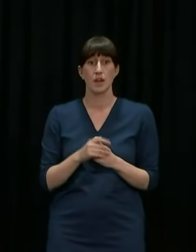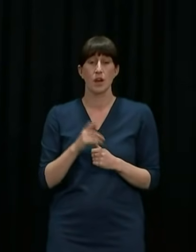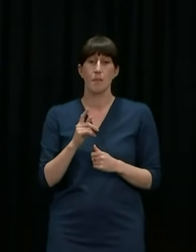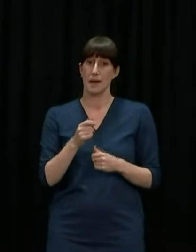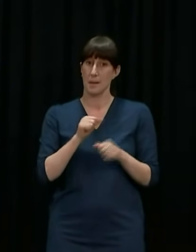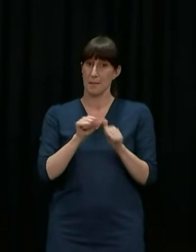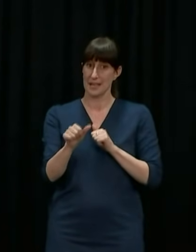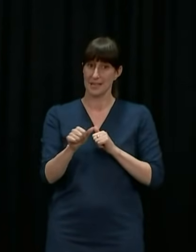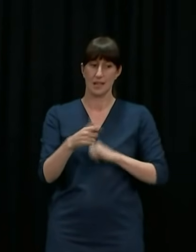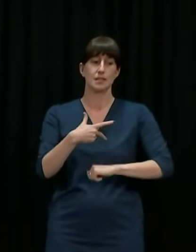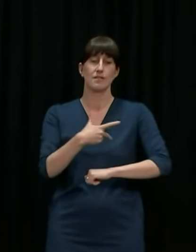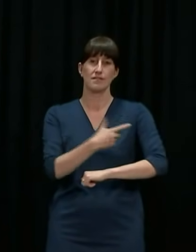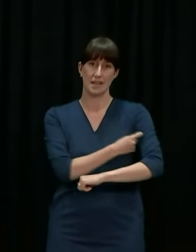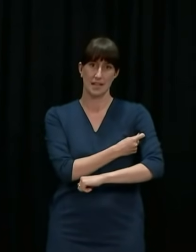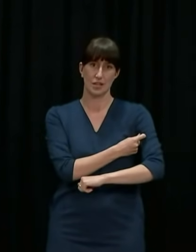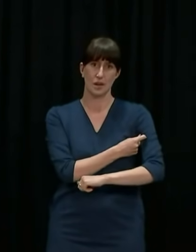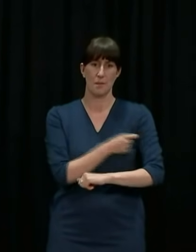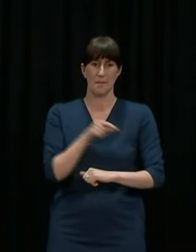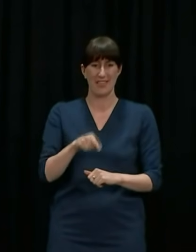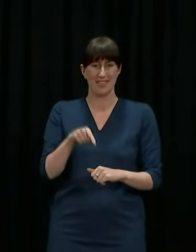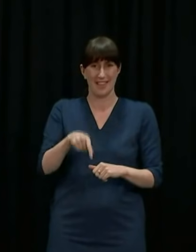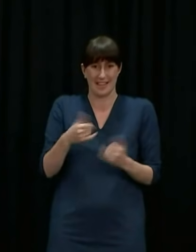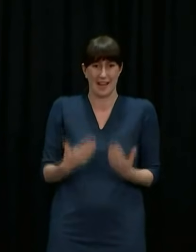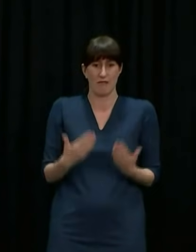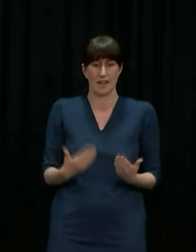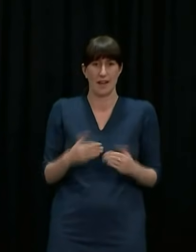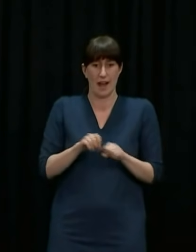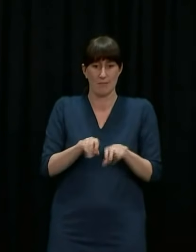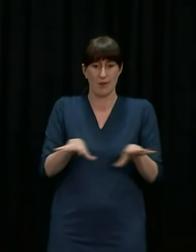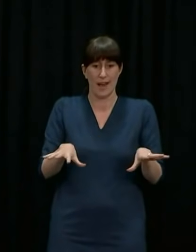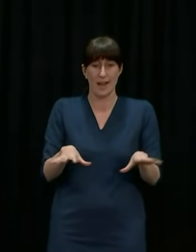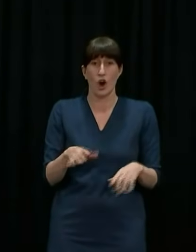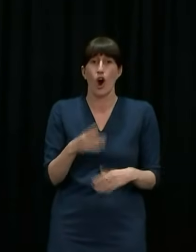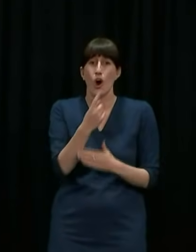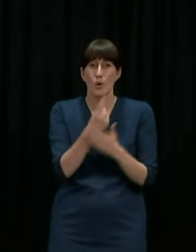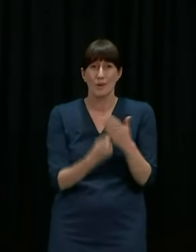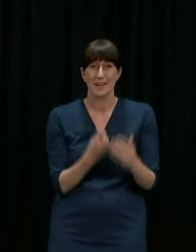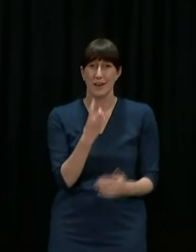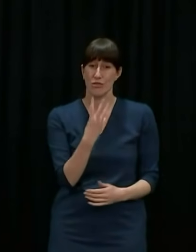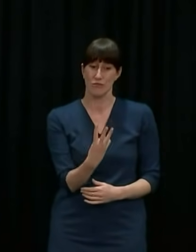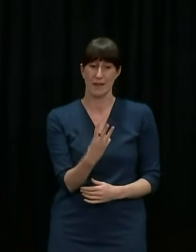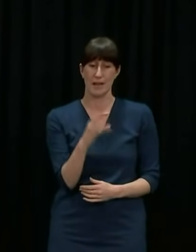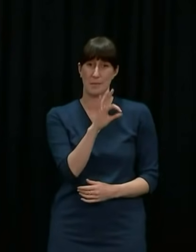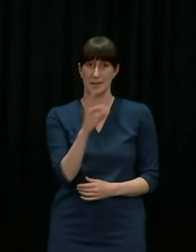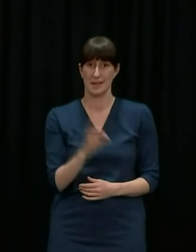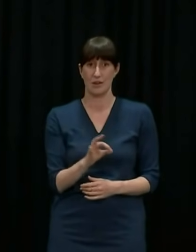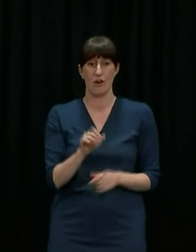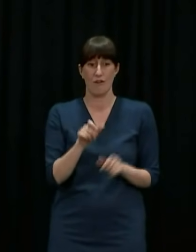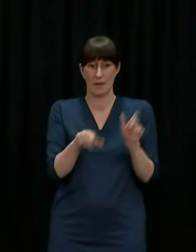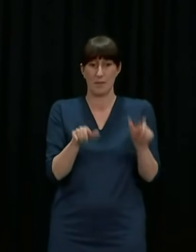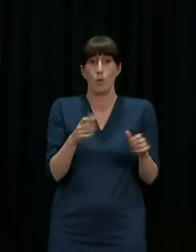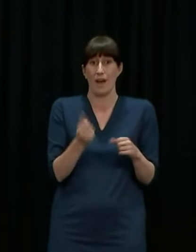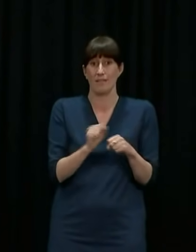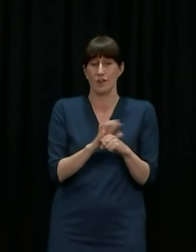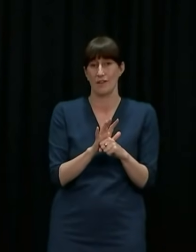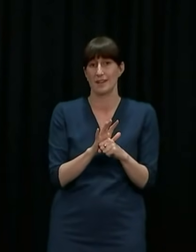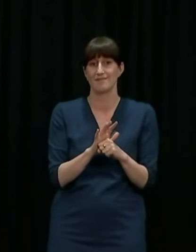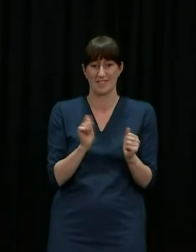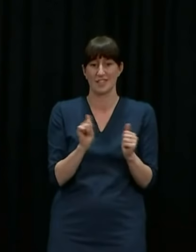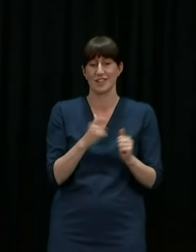been vaccinated. So I want to reiterate again, the best thing people can do to protect themselves and their whānau is to get